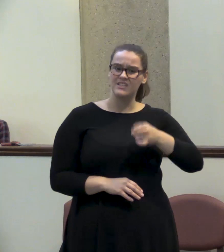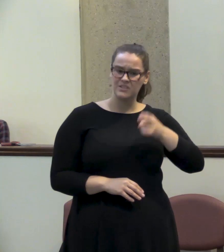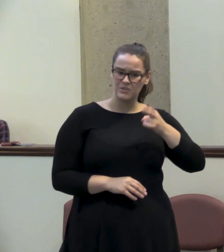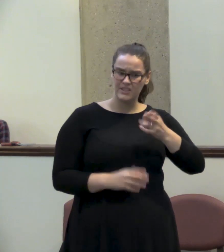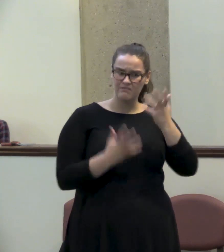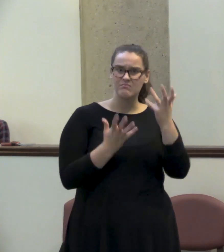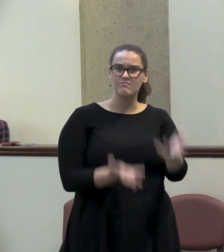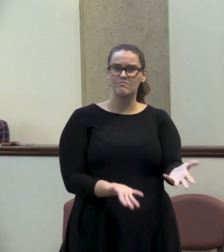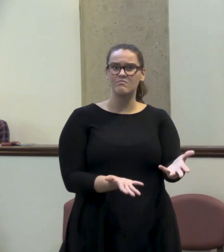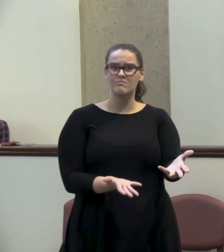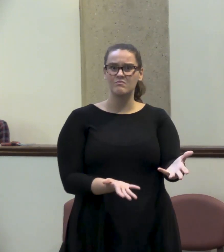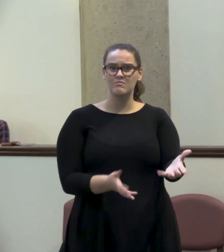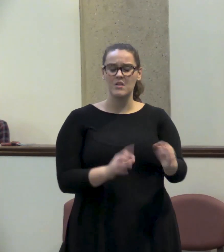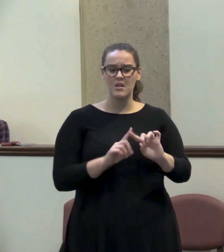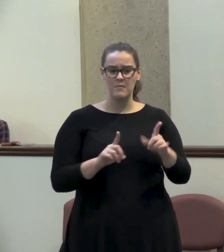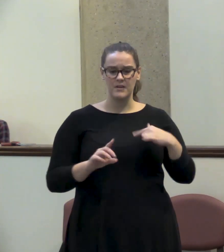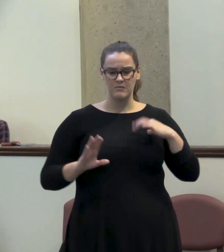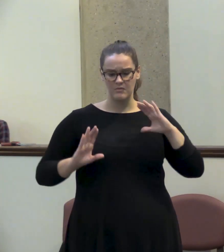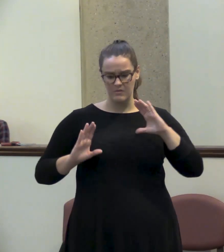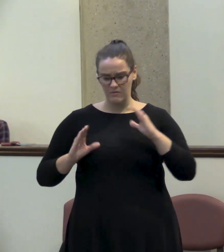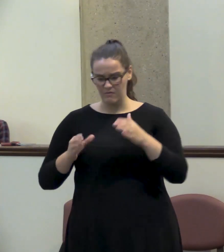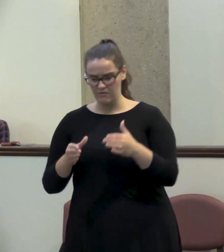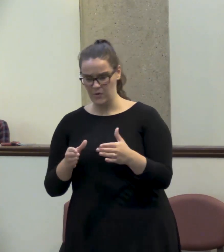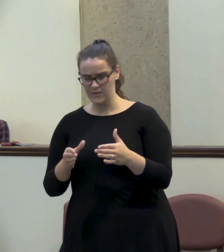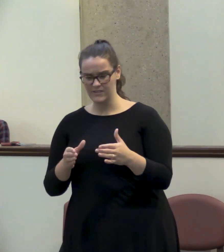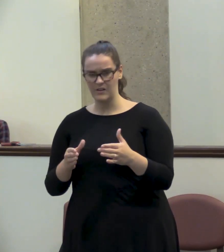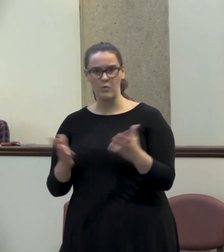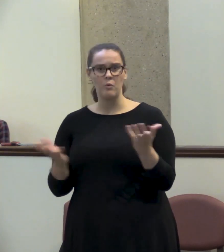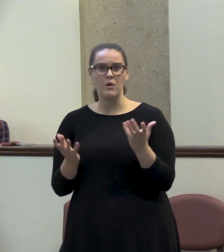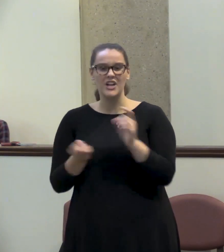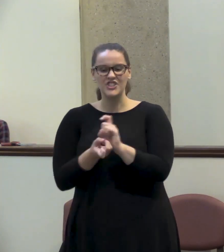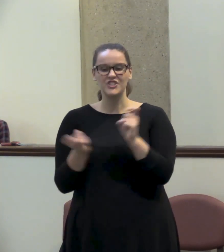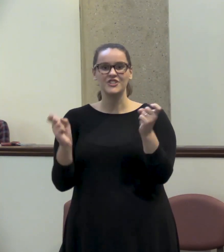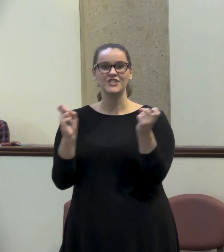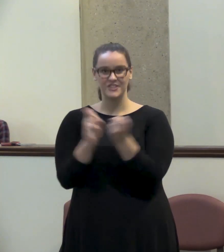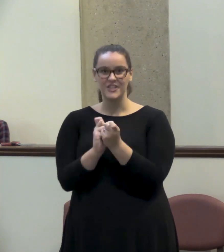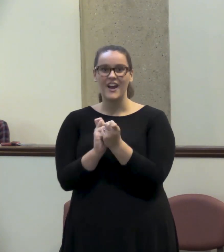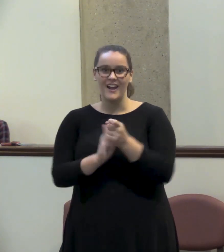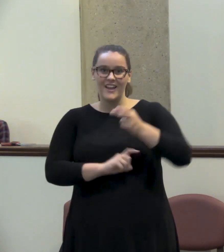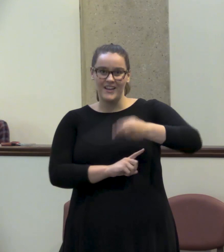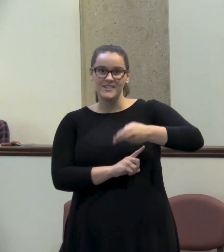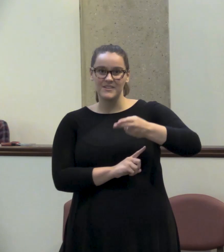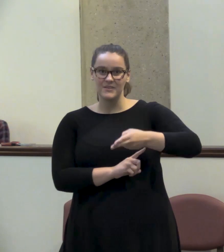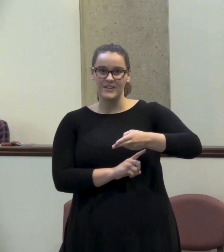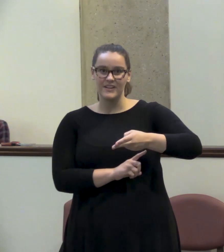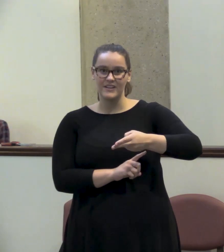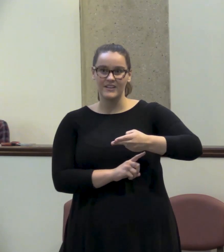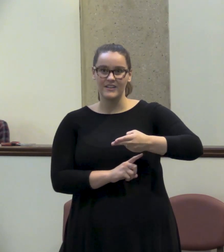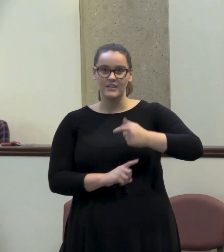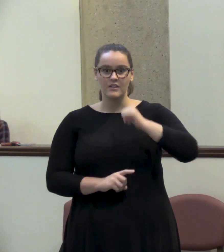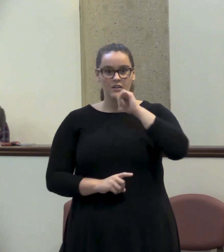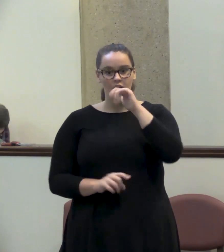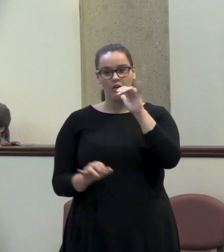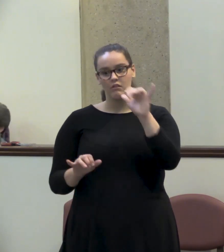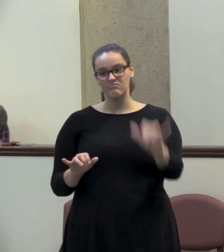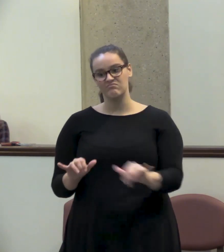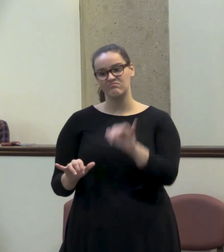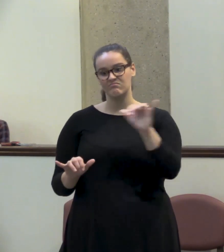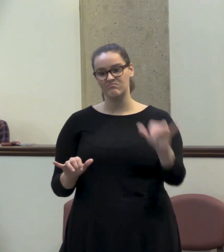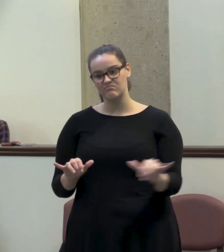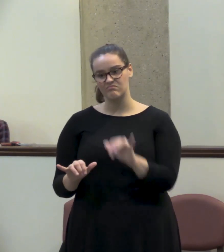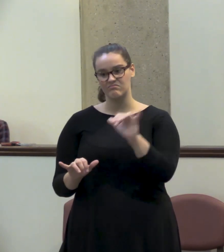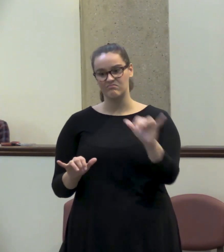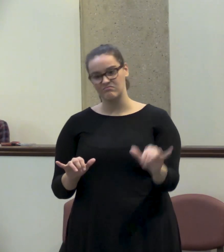on and for your voice was changing that history, was stopping this long cycle of environmental injustice in